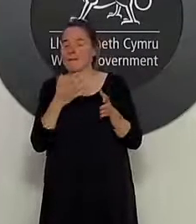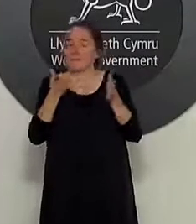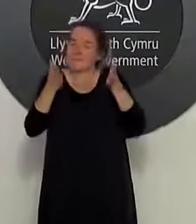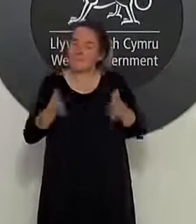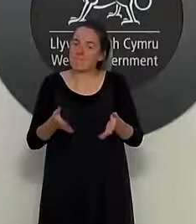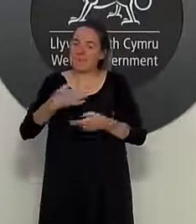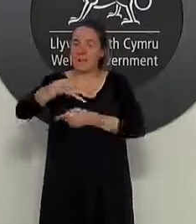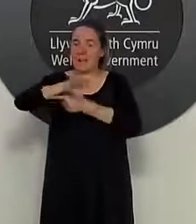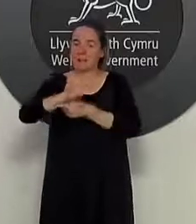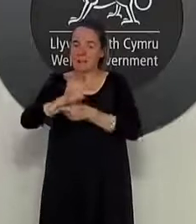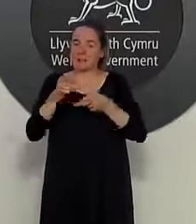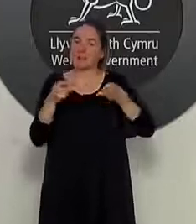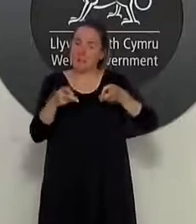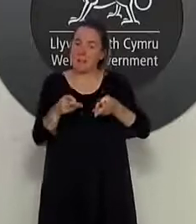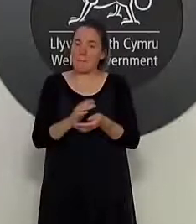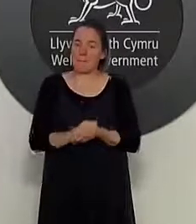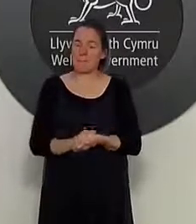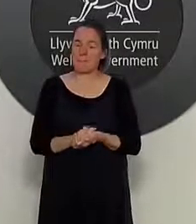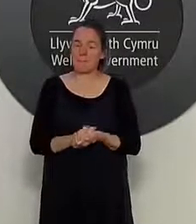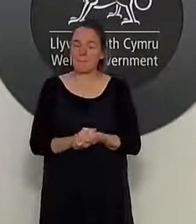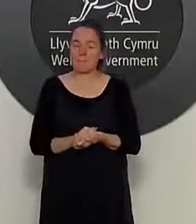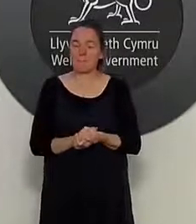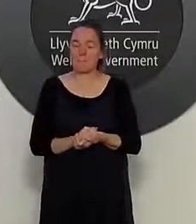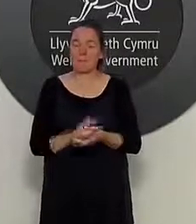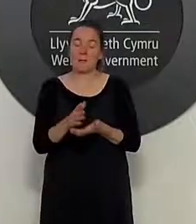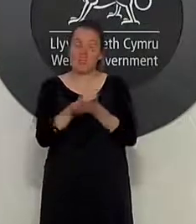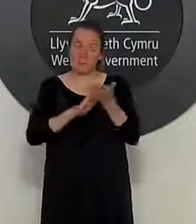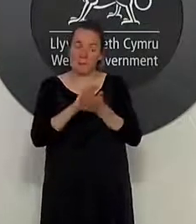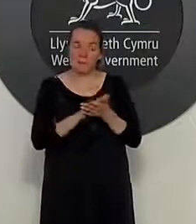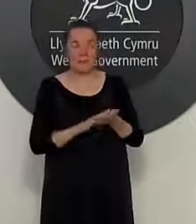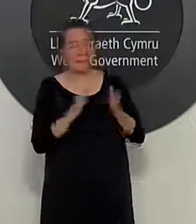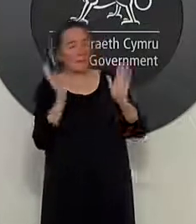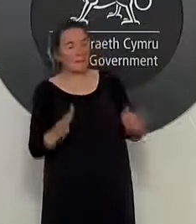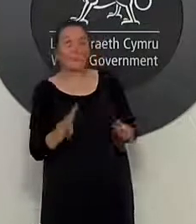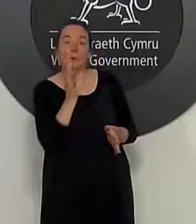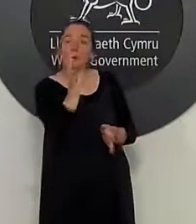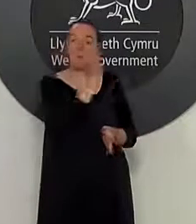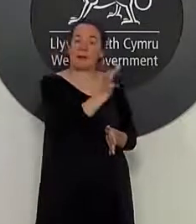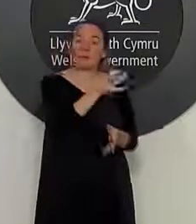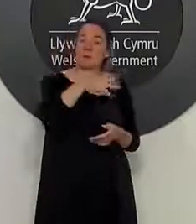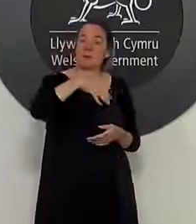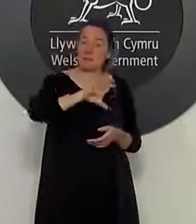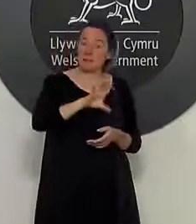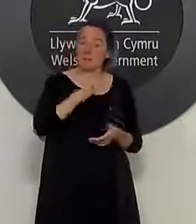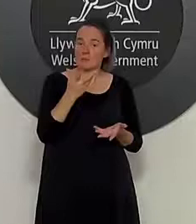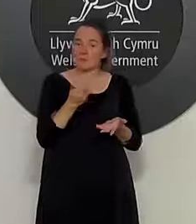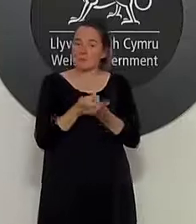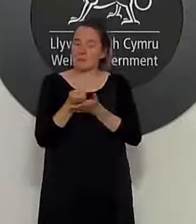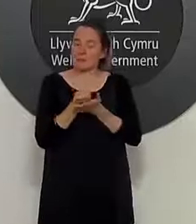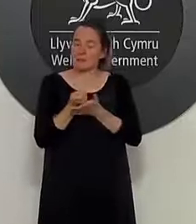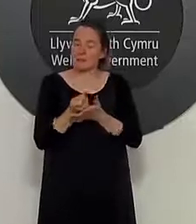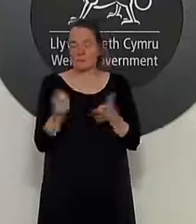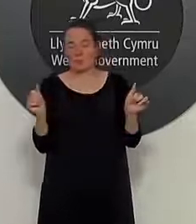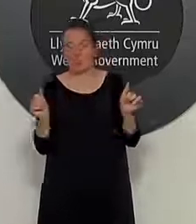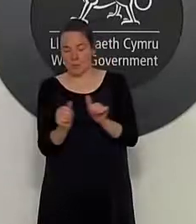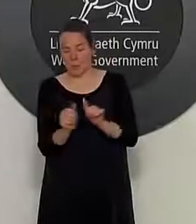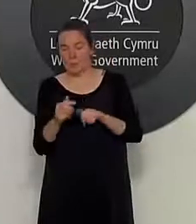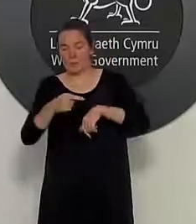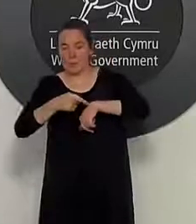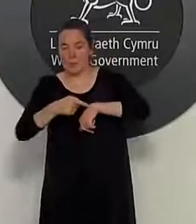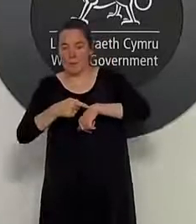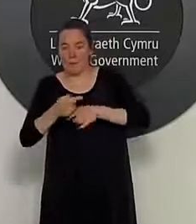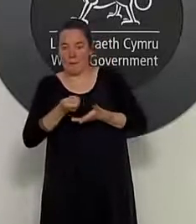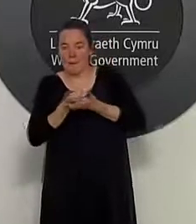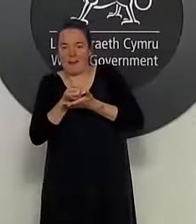scheme, which will make it a requirement to obtain a license to operate a short-term holiday let. This will help control the